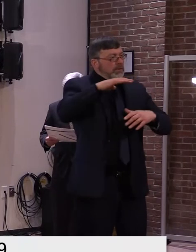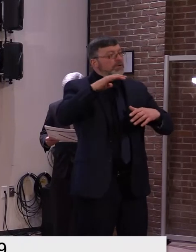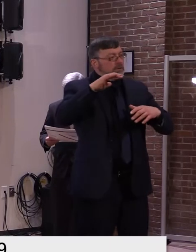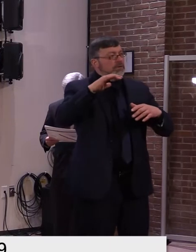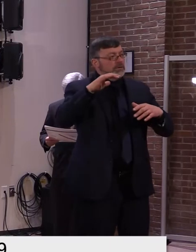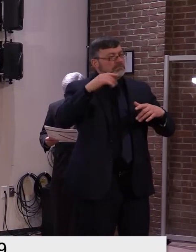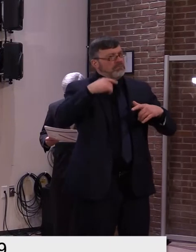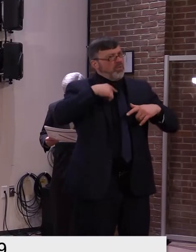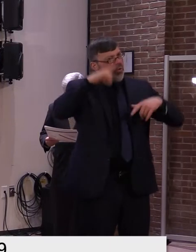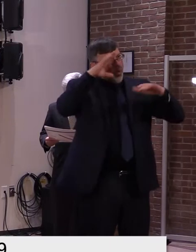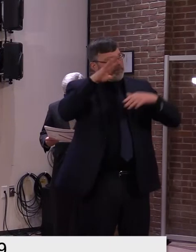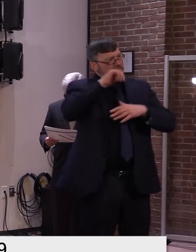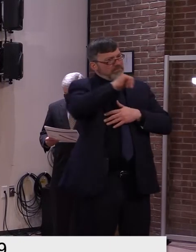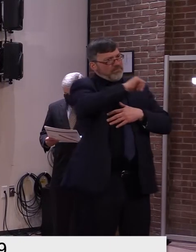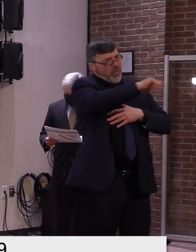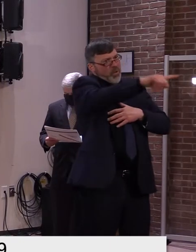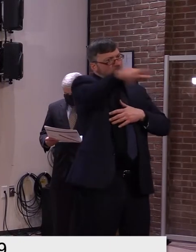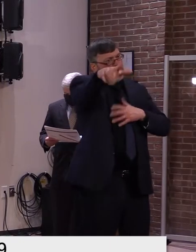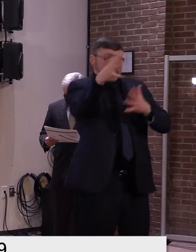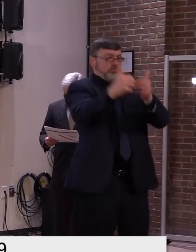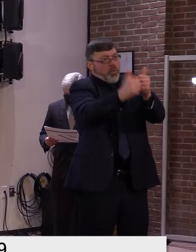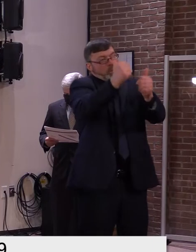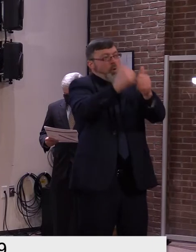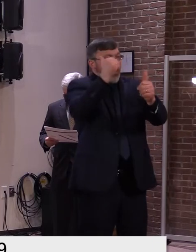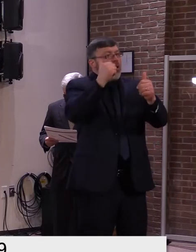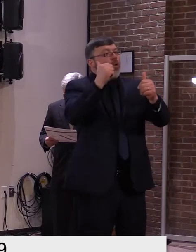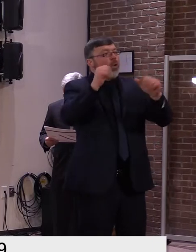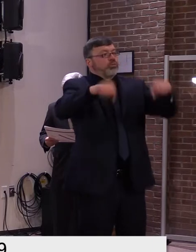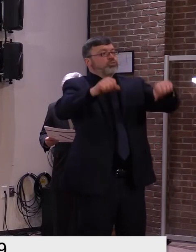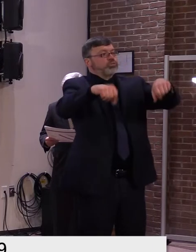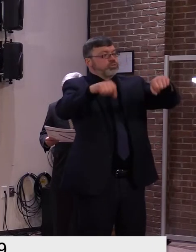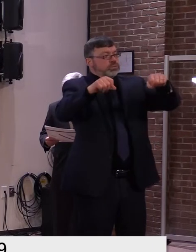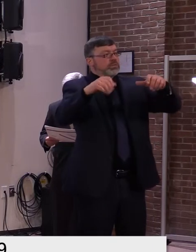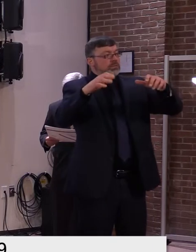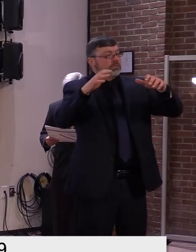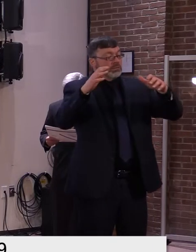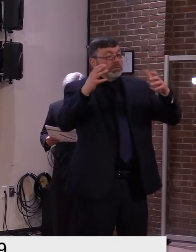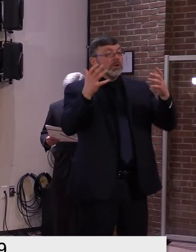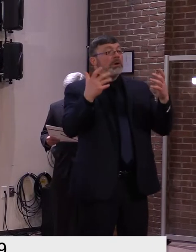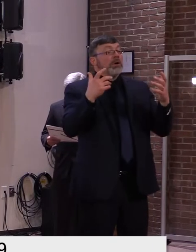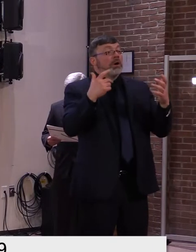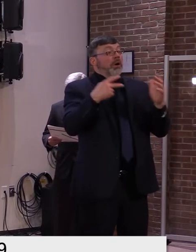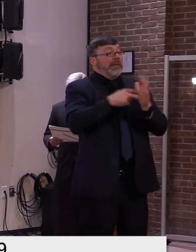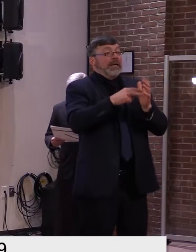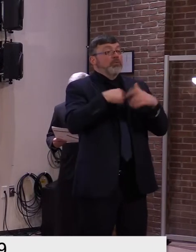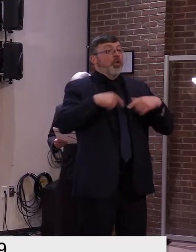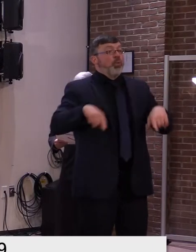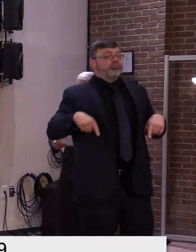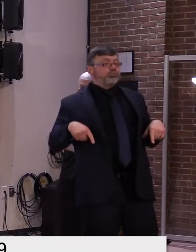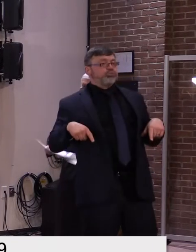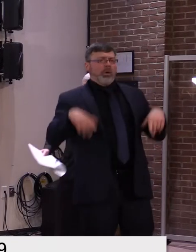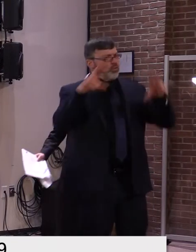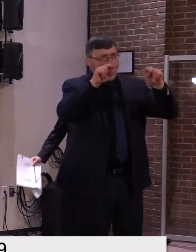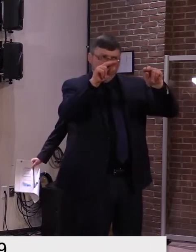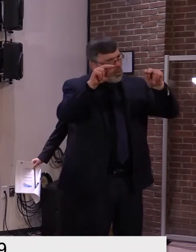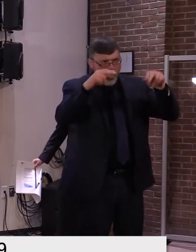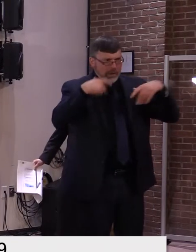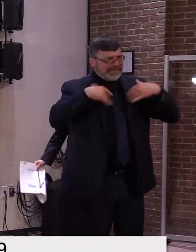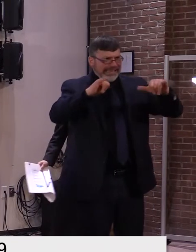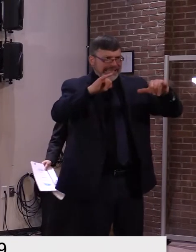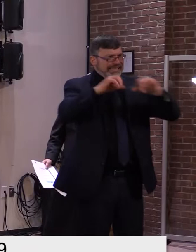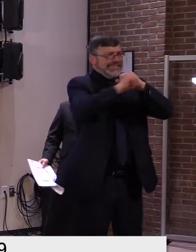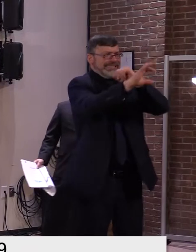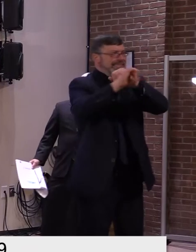will want the vaccine, and we'll continue to educate the best we can. We'll be working on that with the health department and